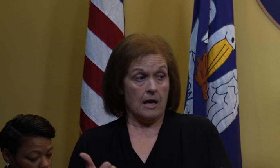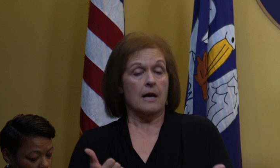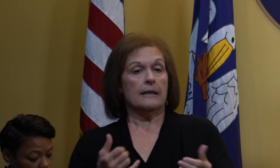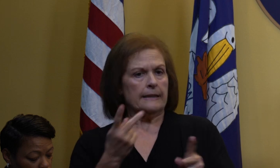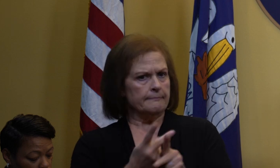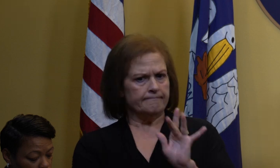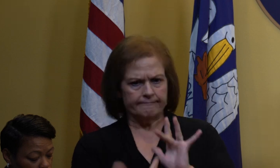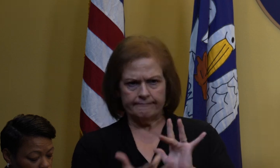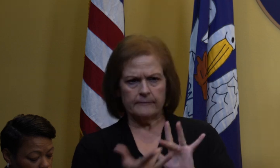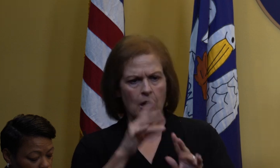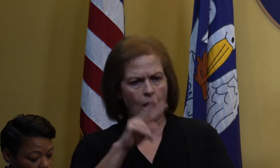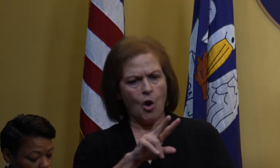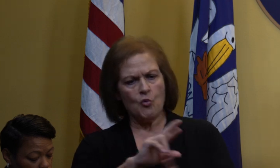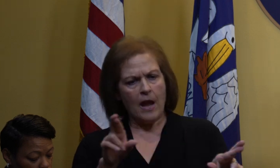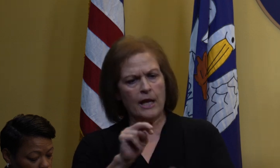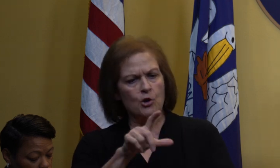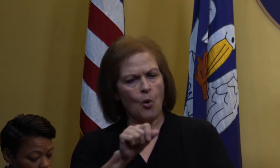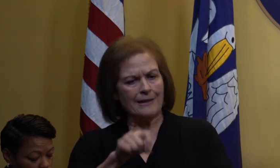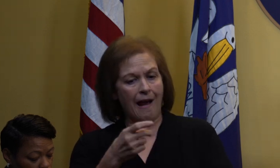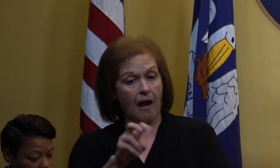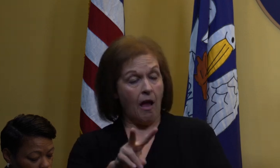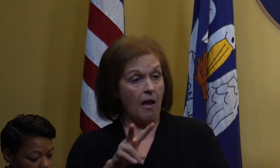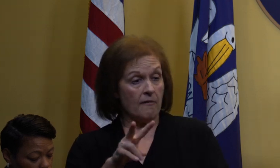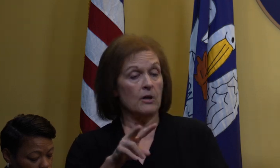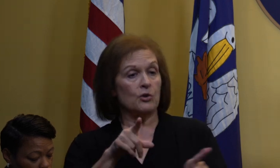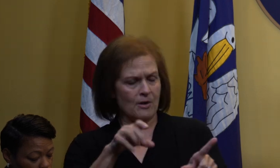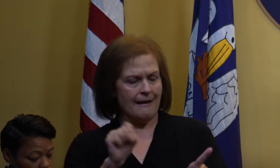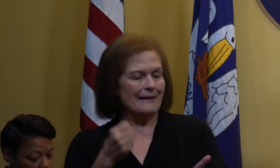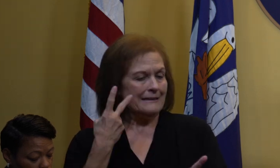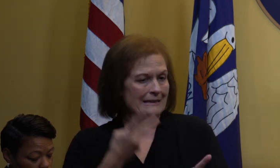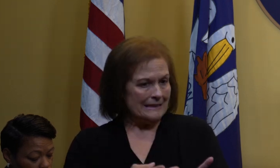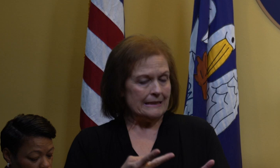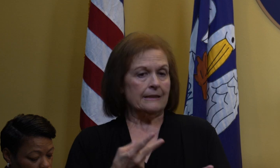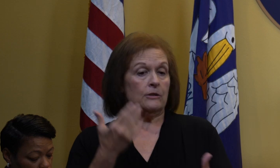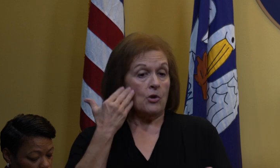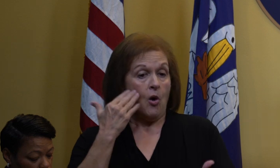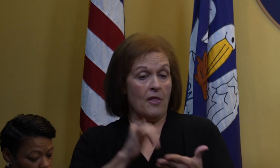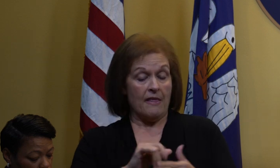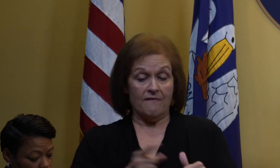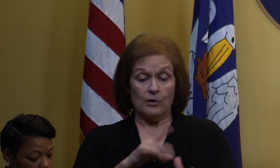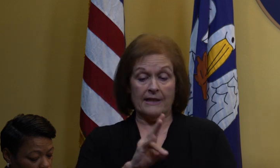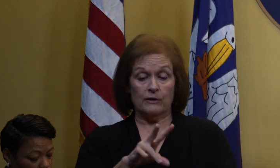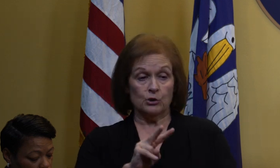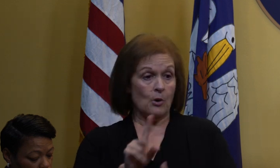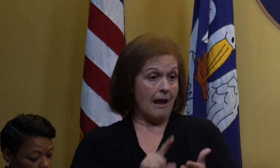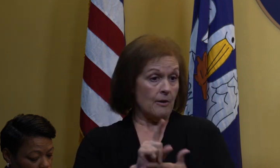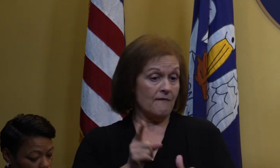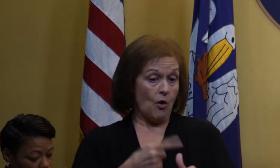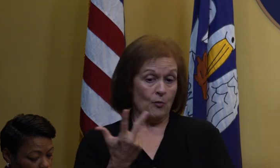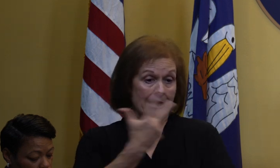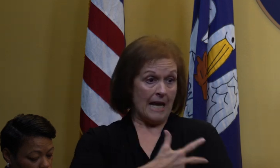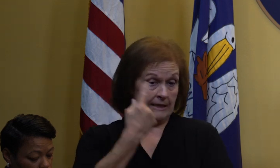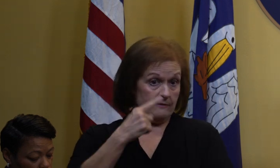stay connected. Go to ready.nola.gov. Everything I'm talking about you can find out. We know that the first 72 hours, the first 3 days are on